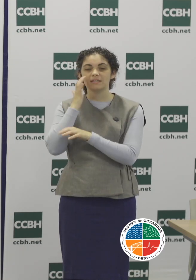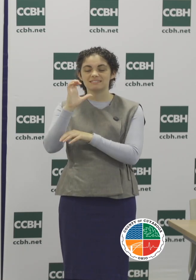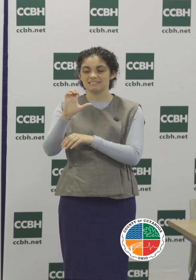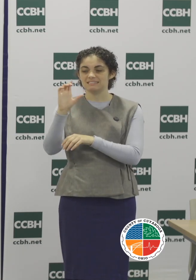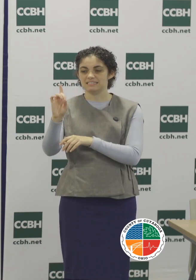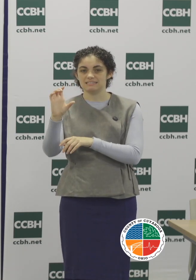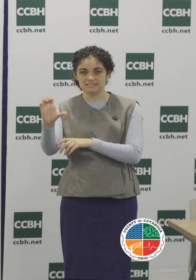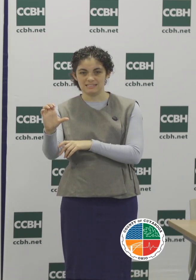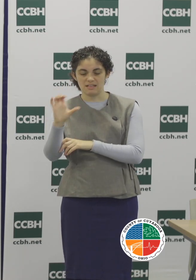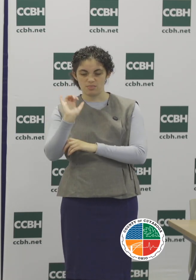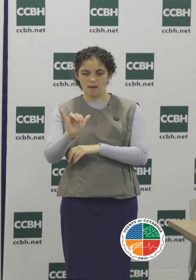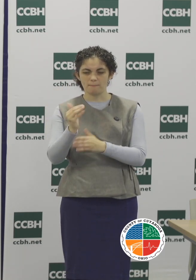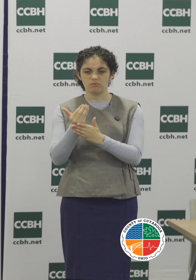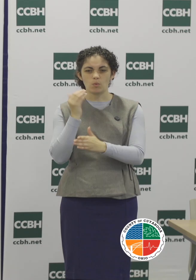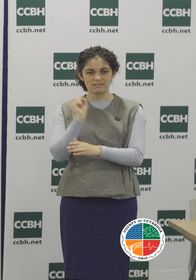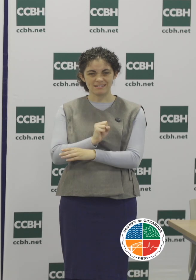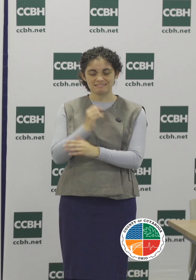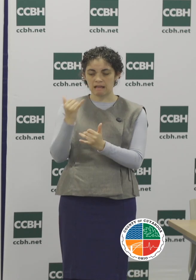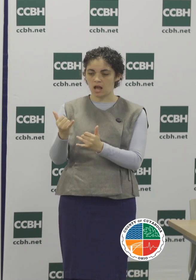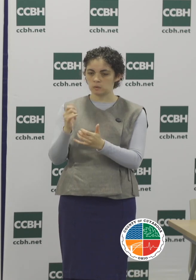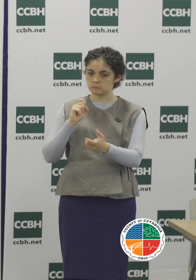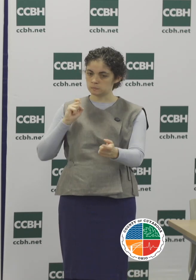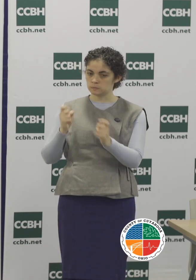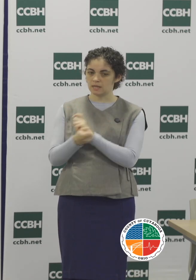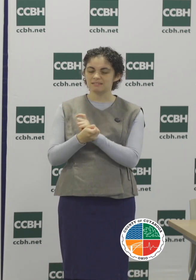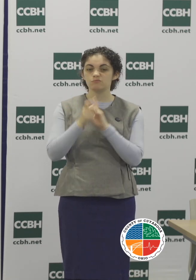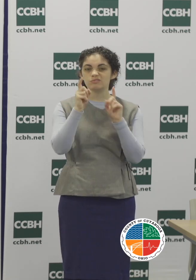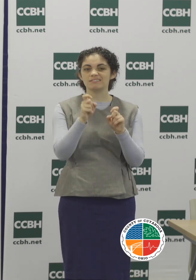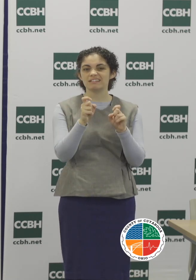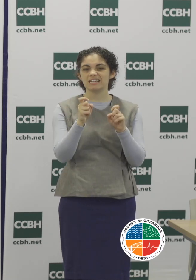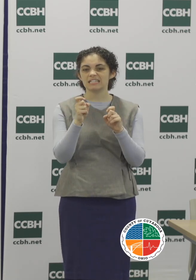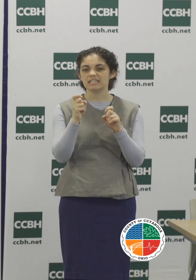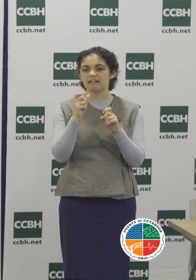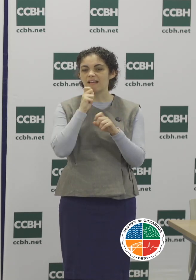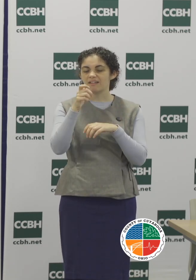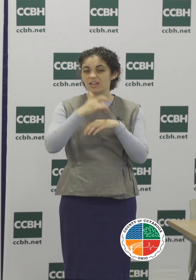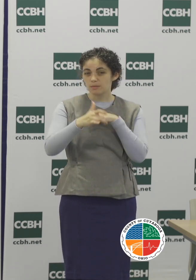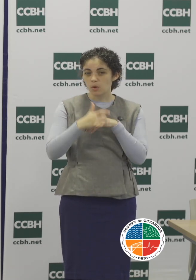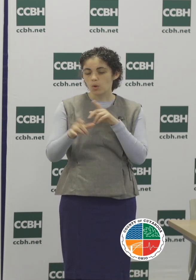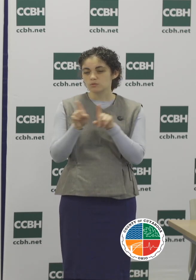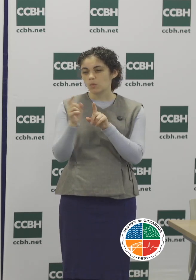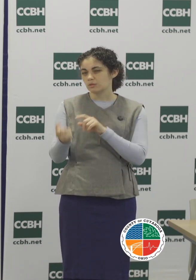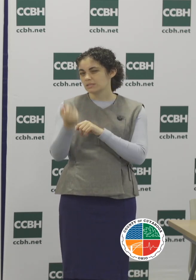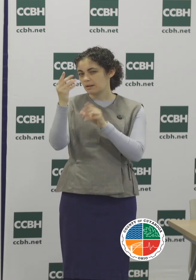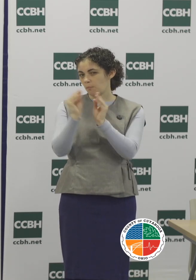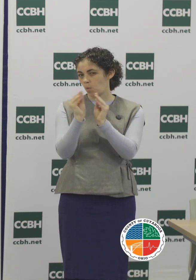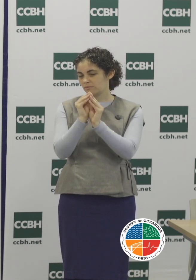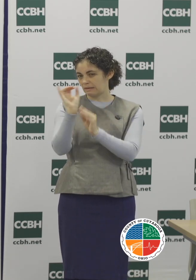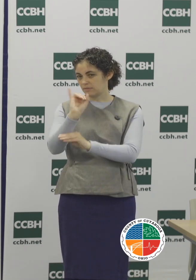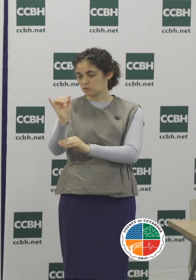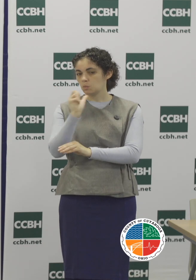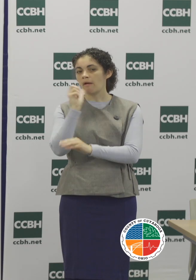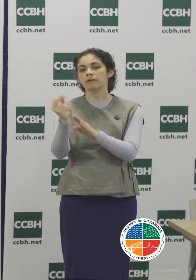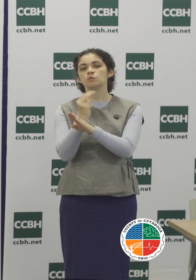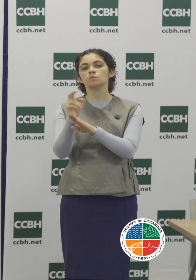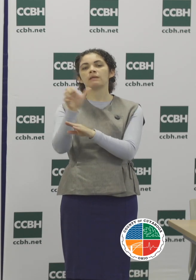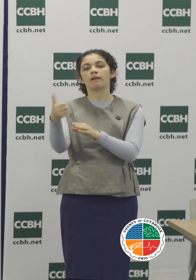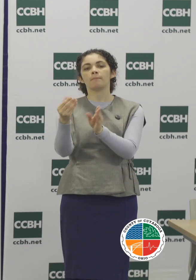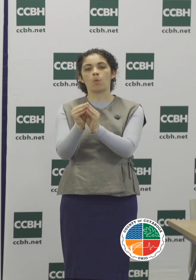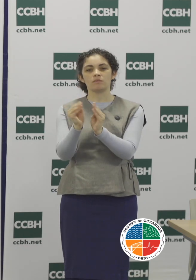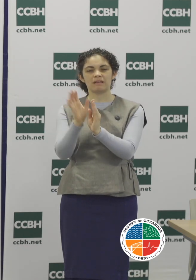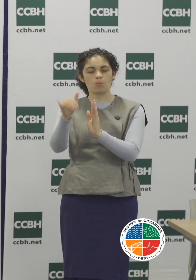CDC. Earlier that was, but given testing shortages and our understanding of the infection, we no longer use that. So what